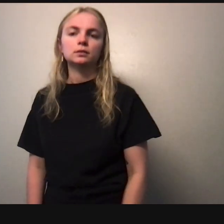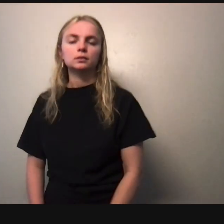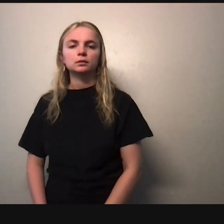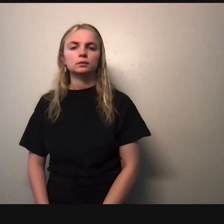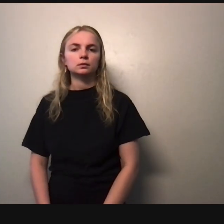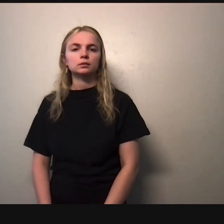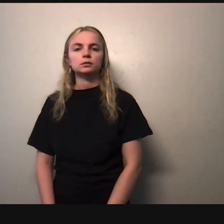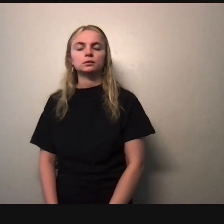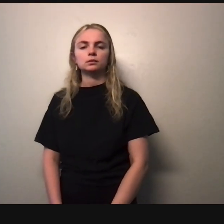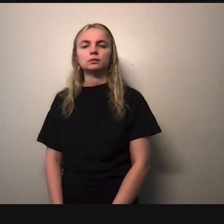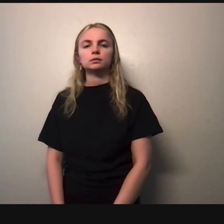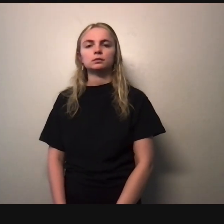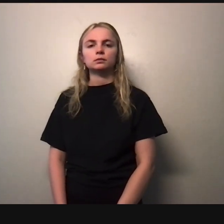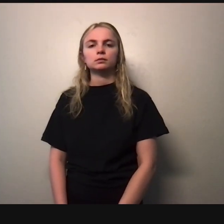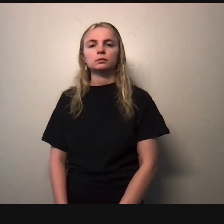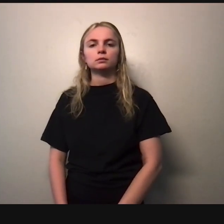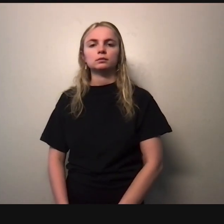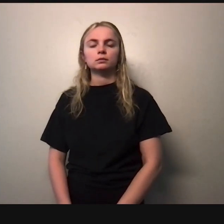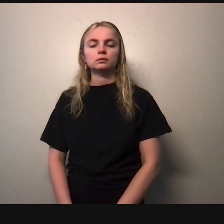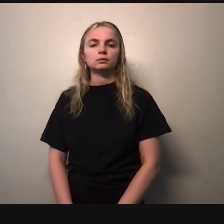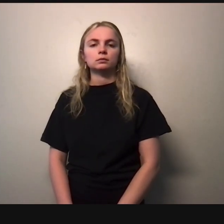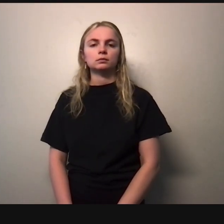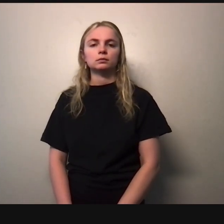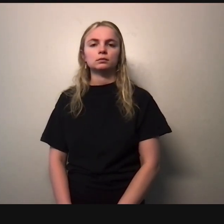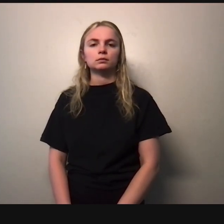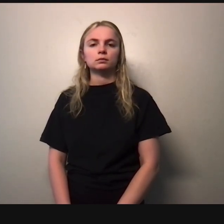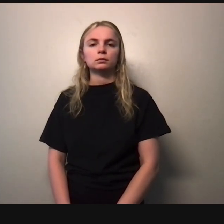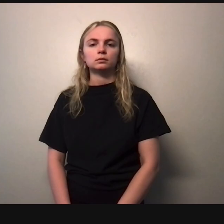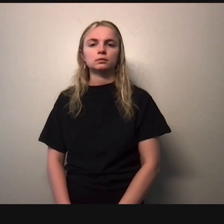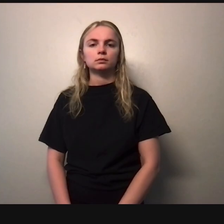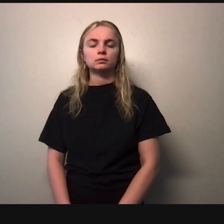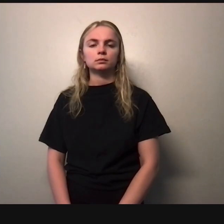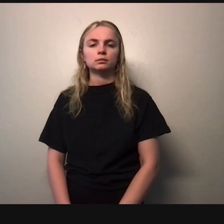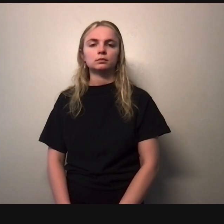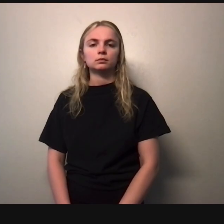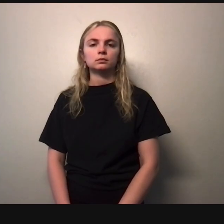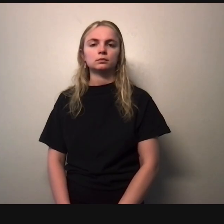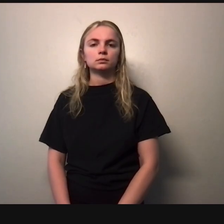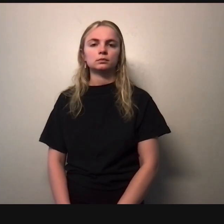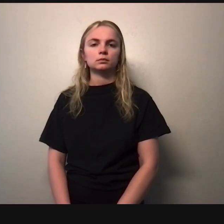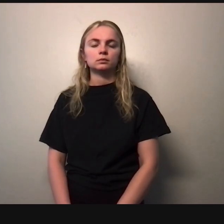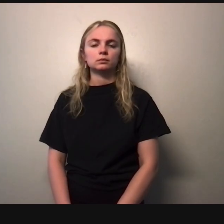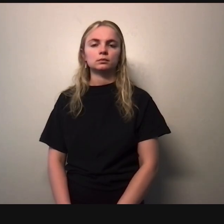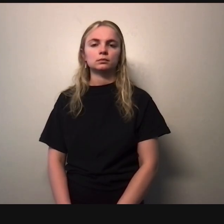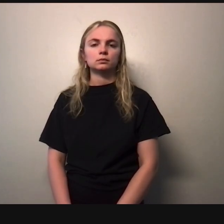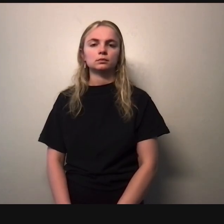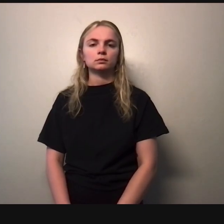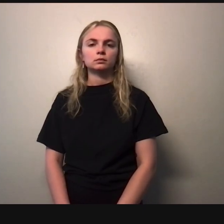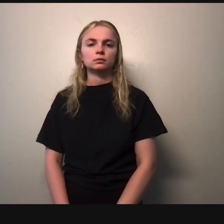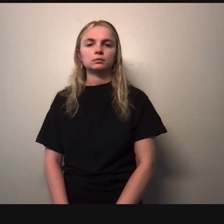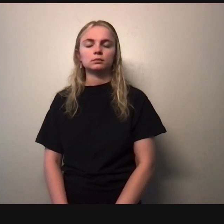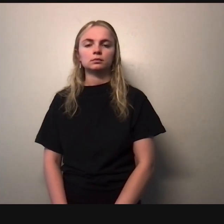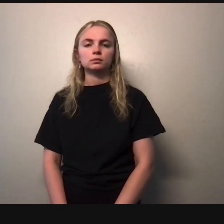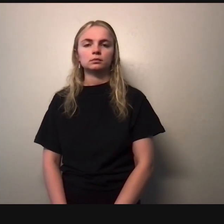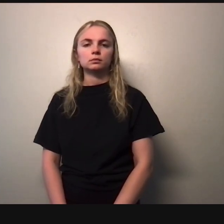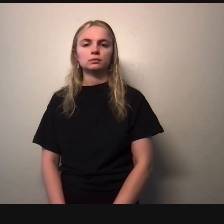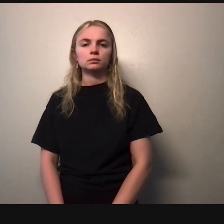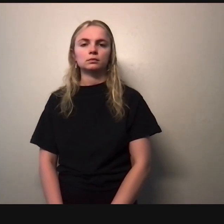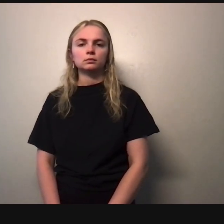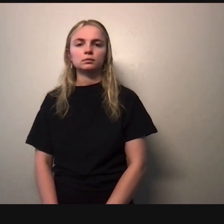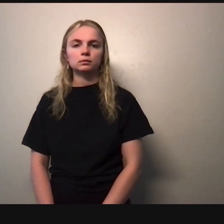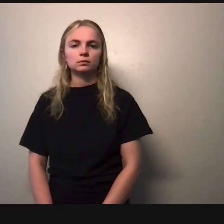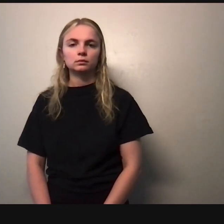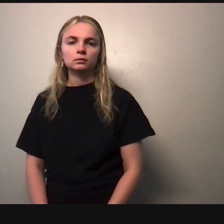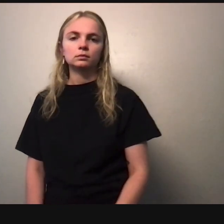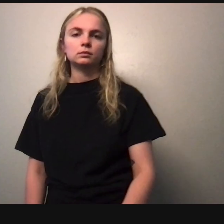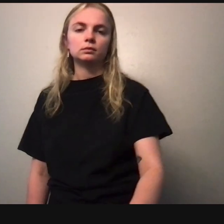Gone through coaching already. You know what's going to happen. And I said, no. I want to try one more time. I'm going to be able to walk. The